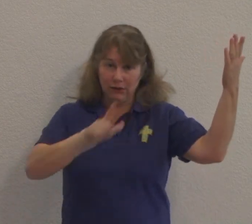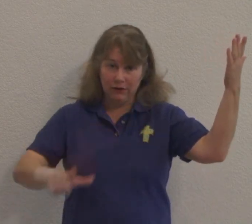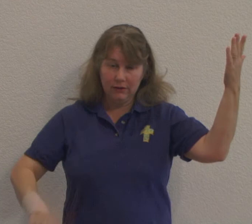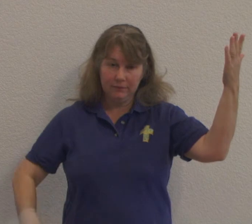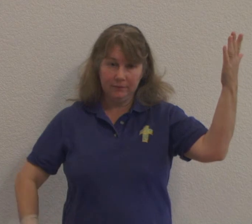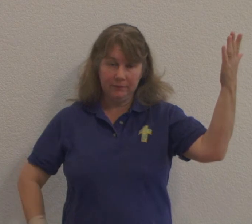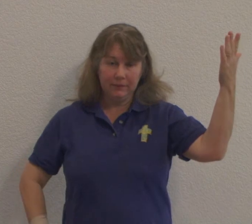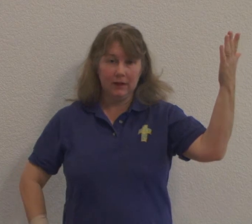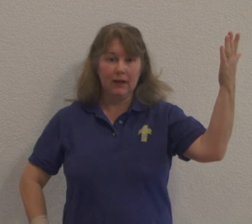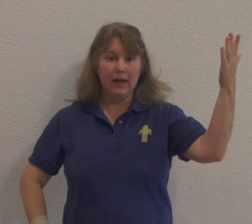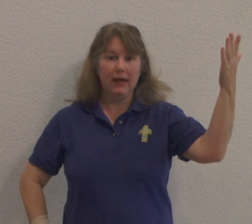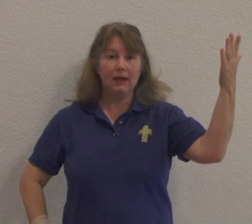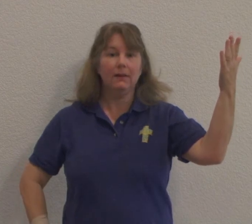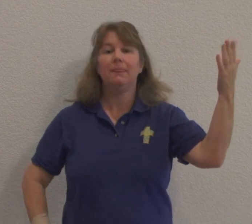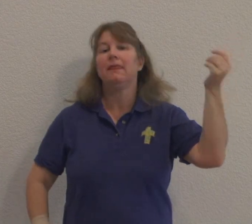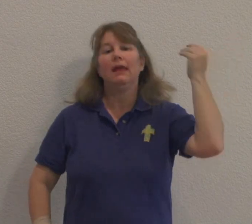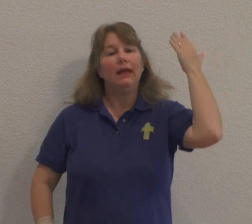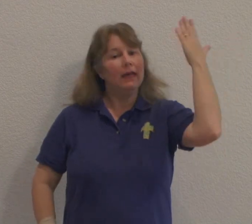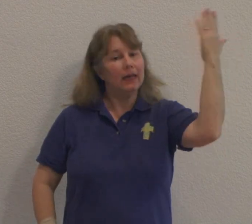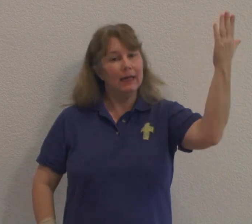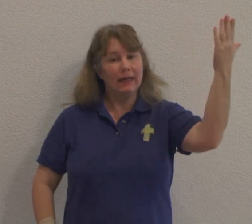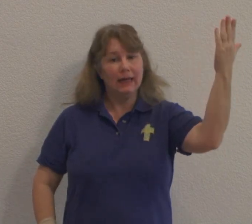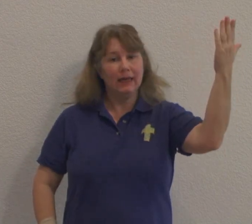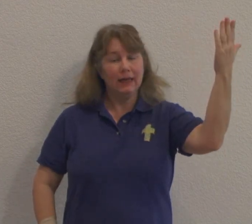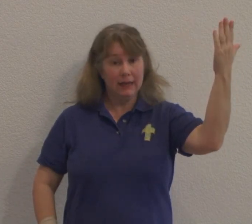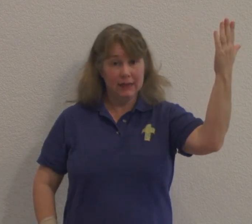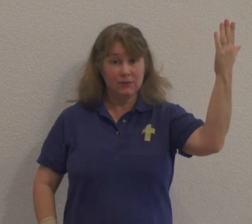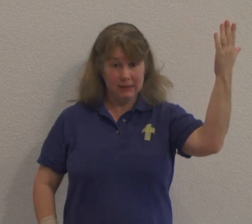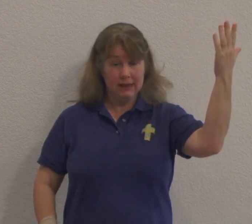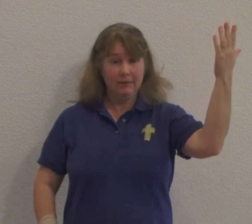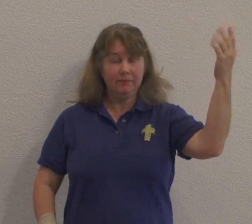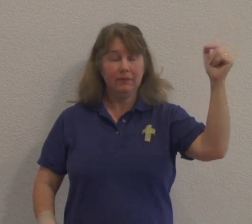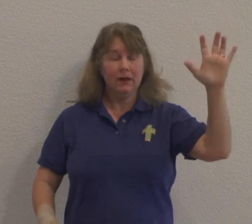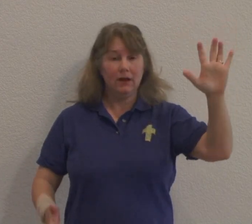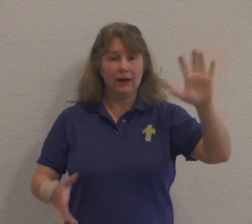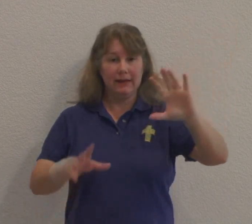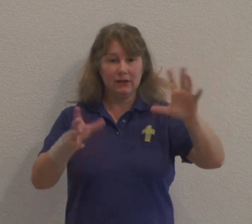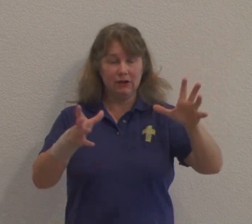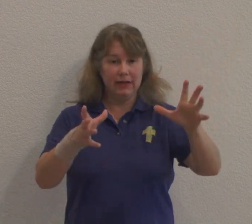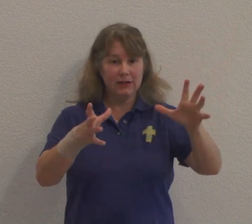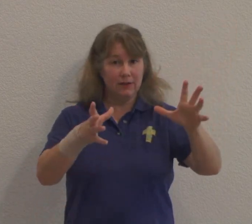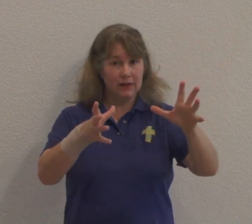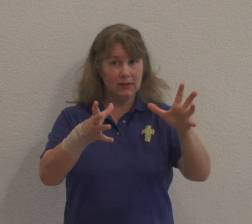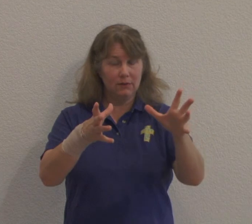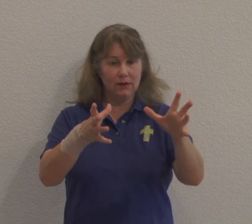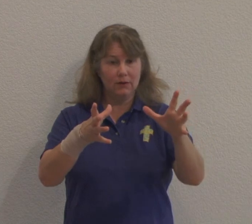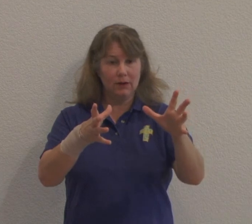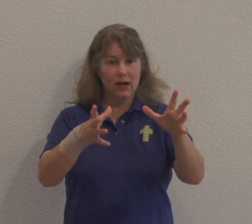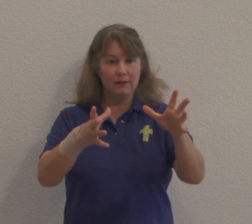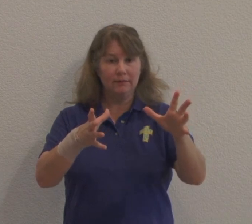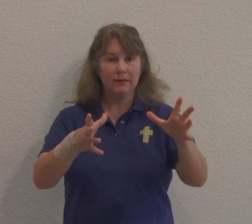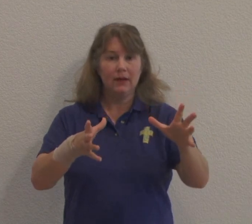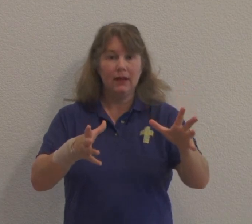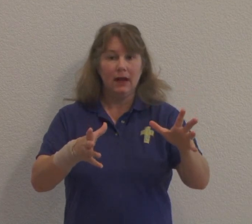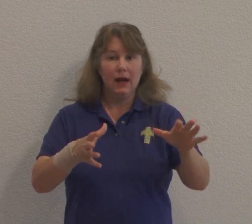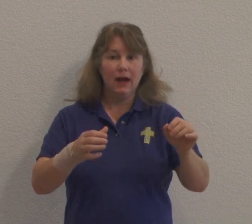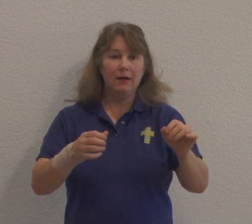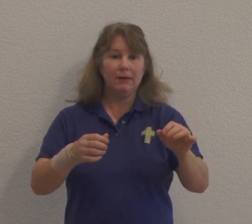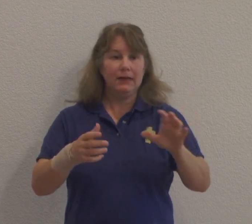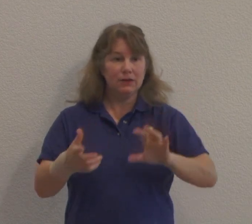Lord, okay? He is risen. Okay, that's our next phrase that we're going to work on. He's